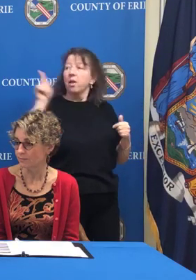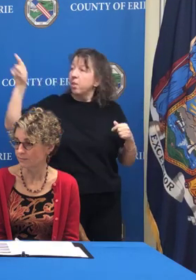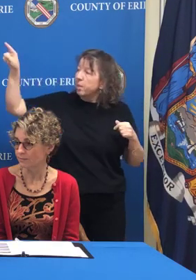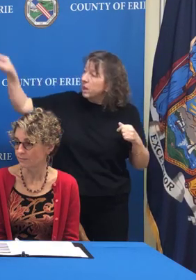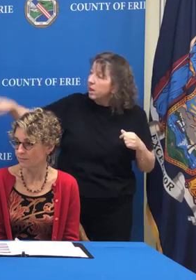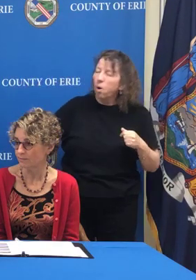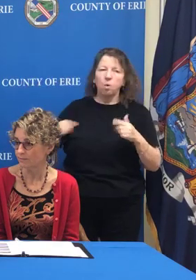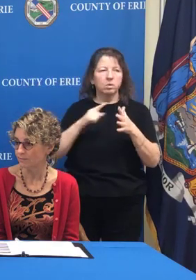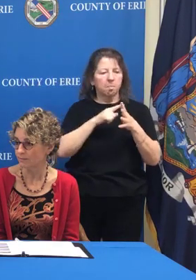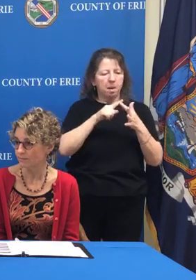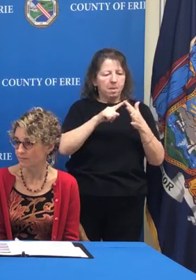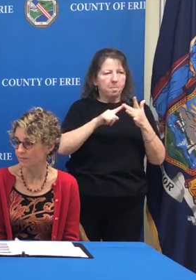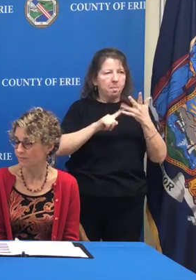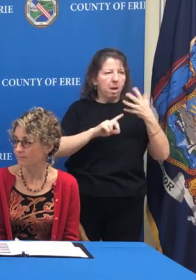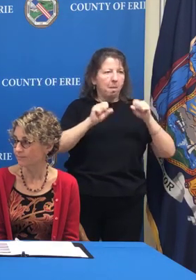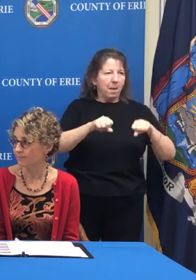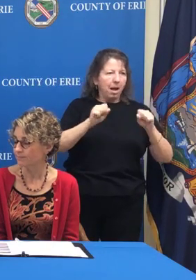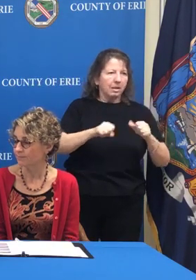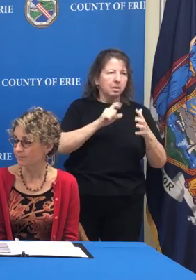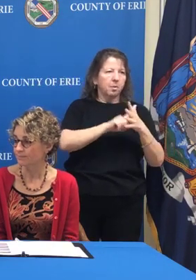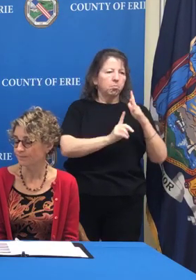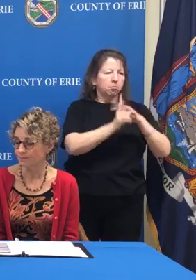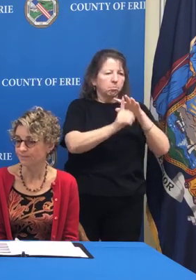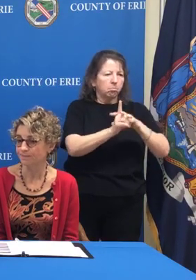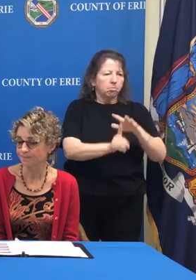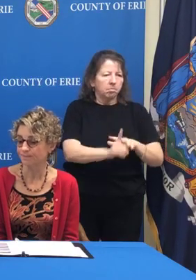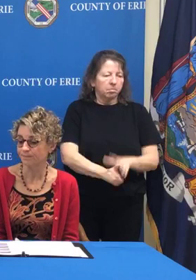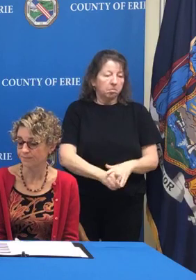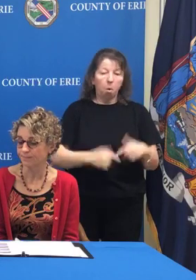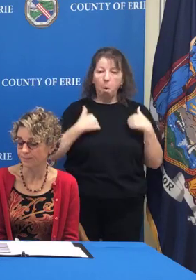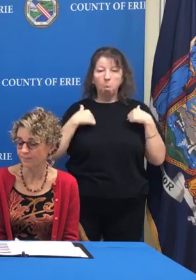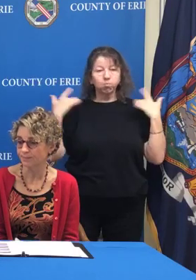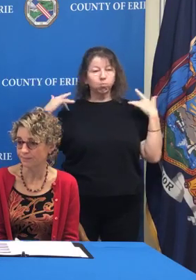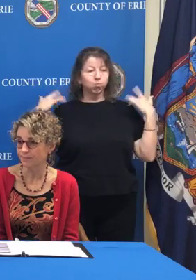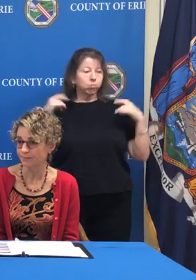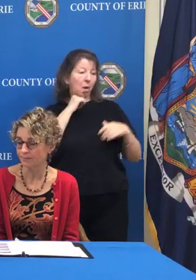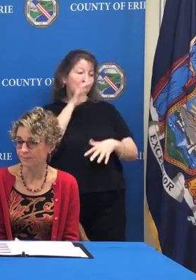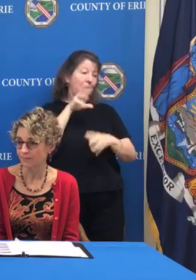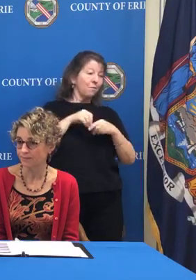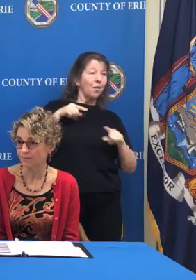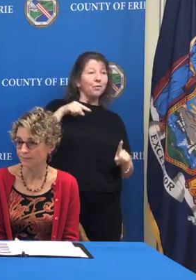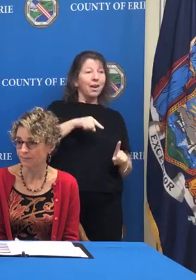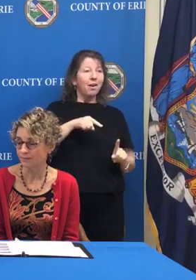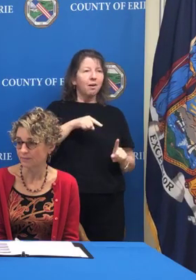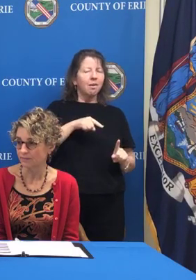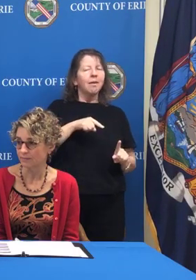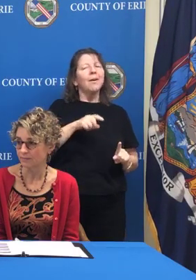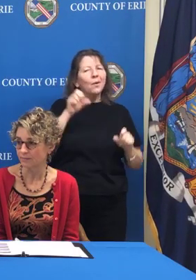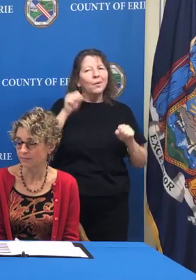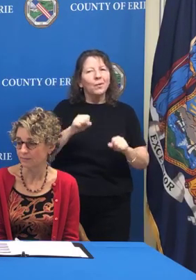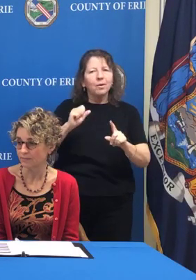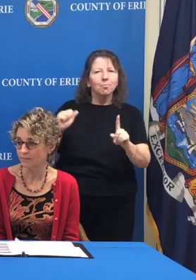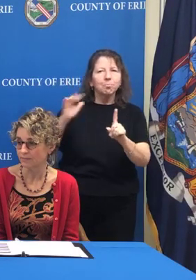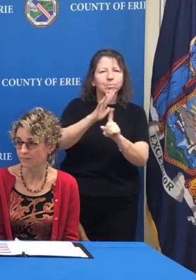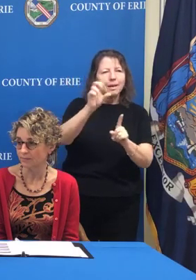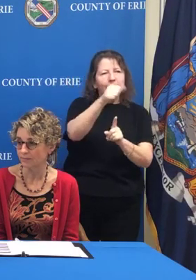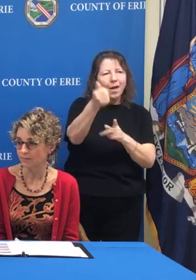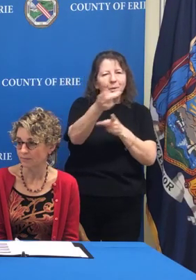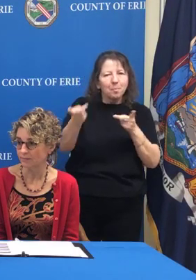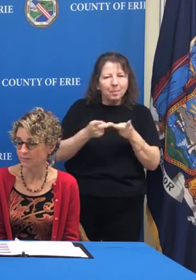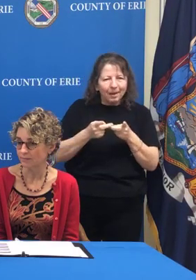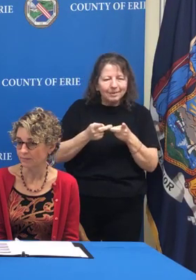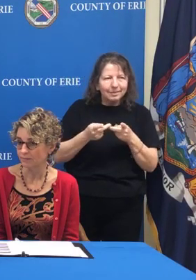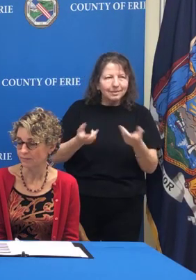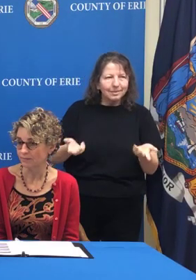of the locations that we identified, you probably went somewhere else where someone has it. We are going under the